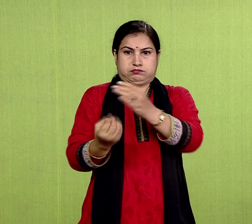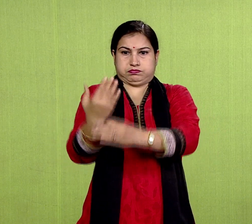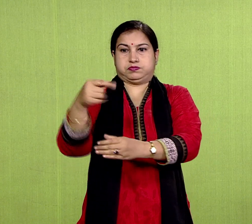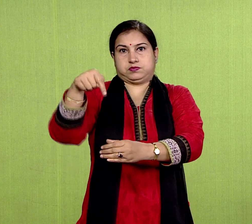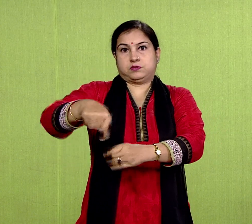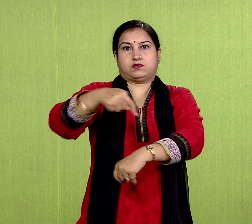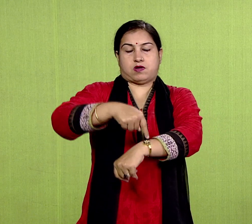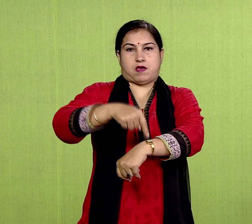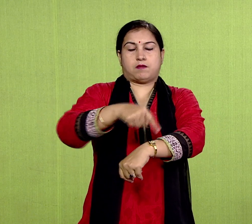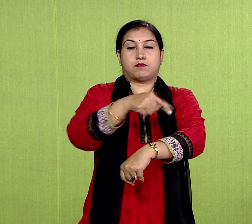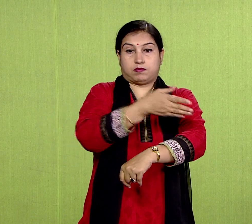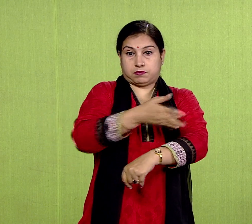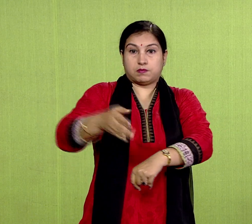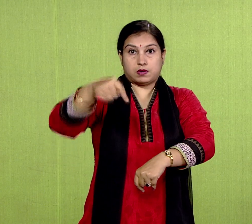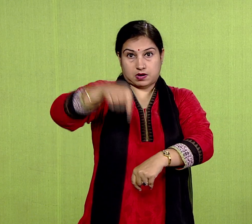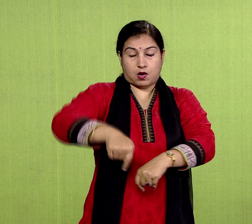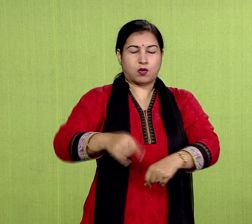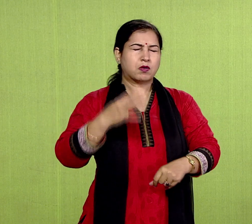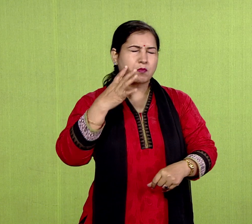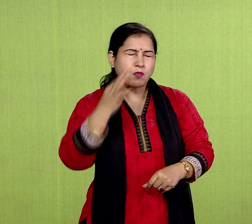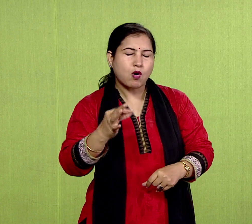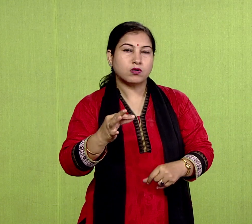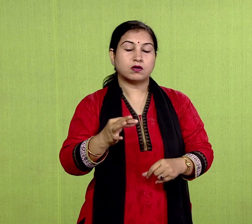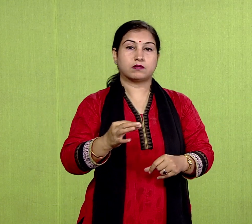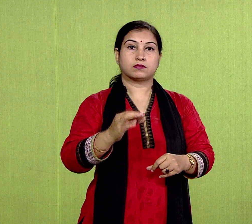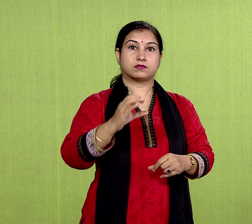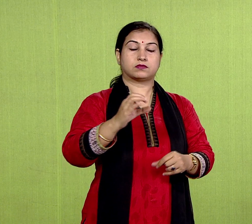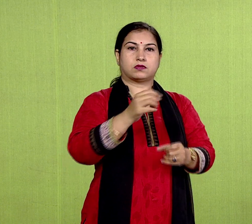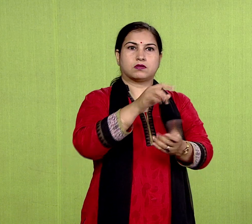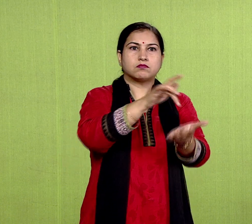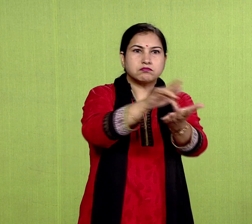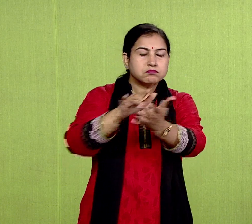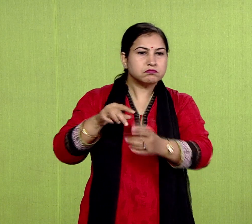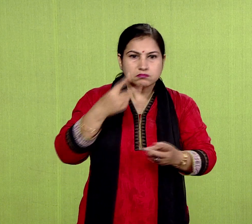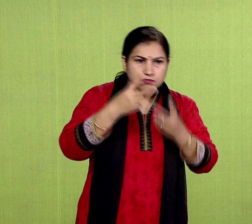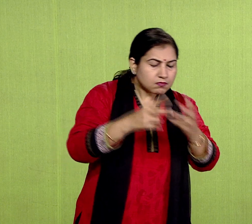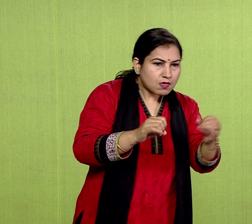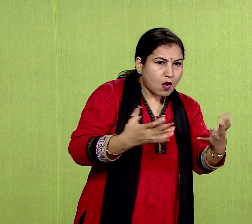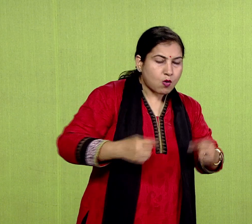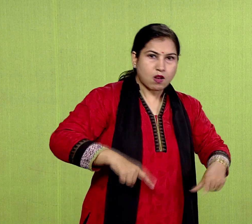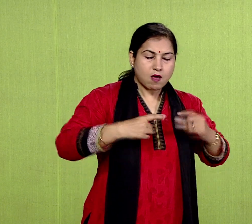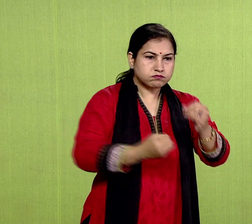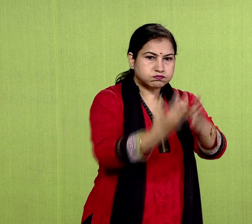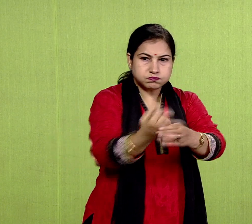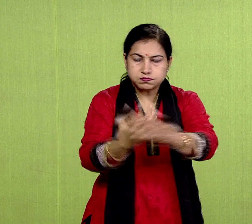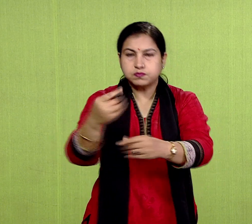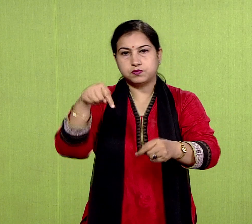another important civilization that grew during Iron Age. This civilization was